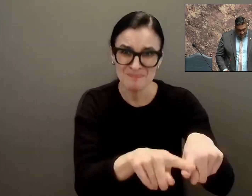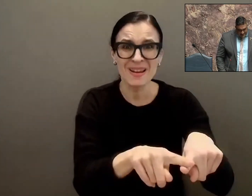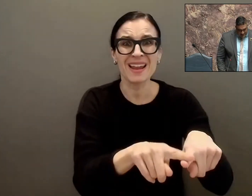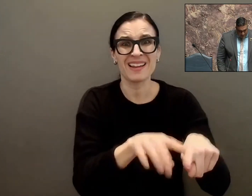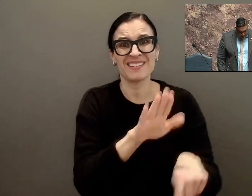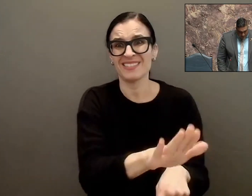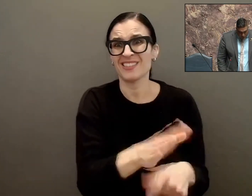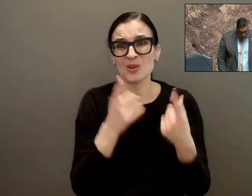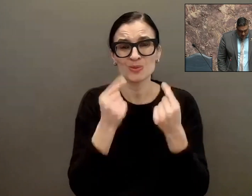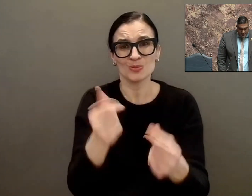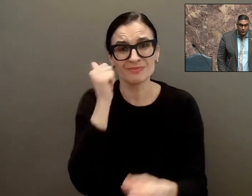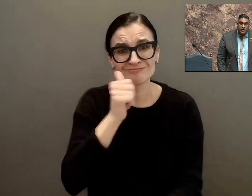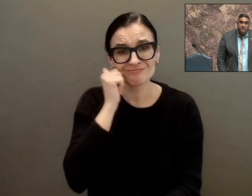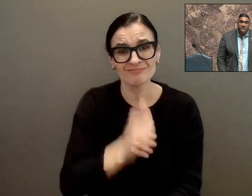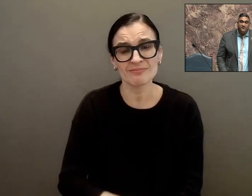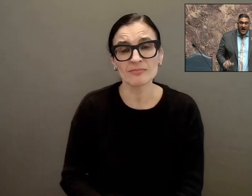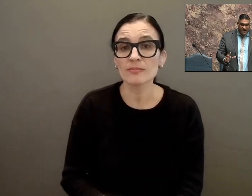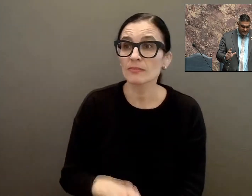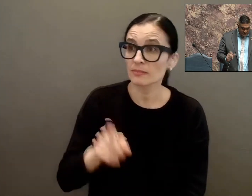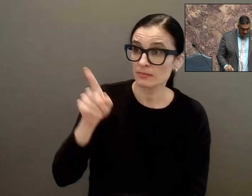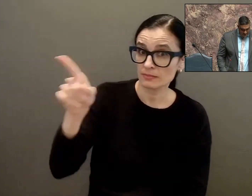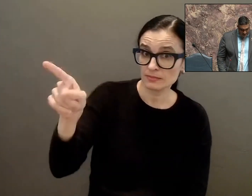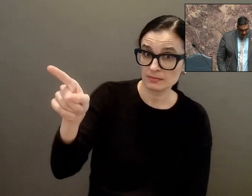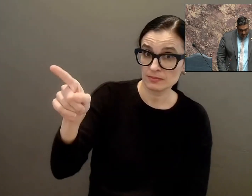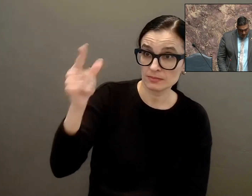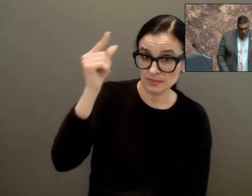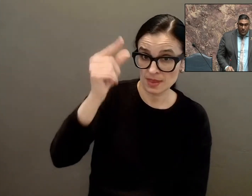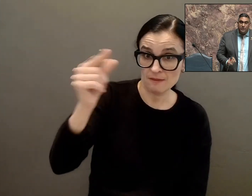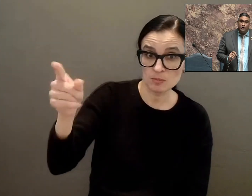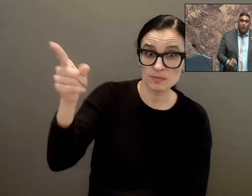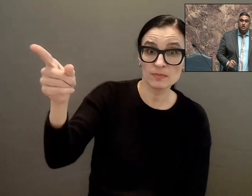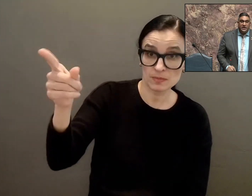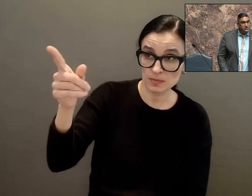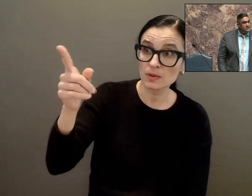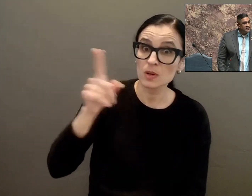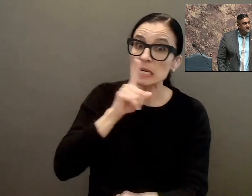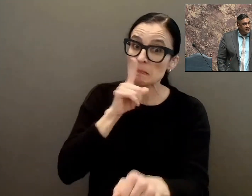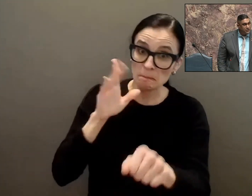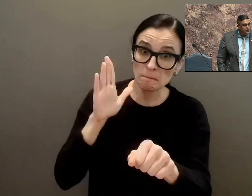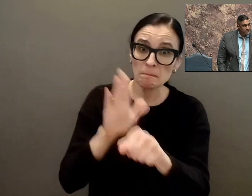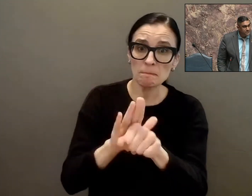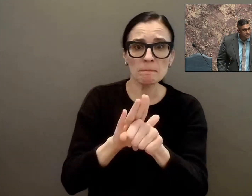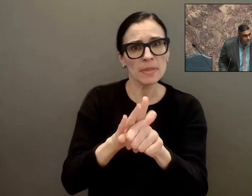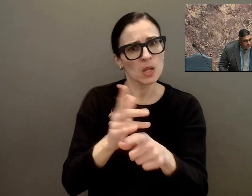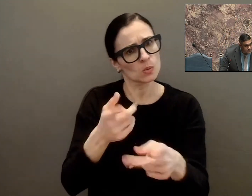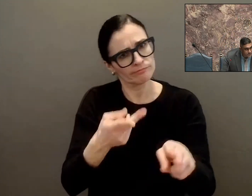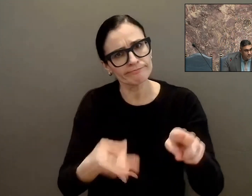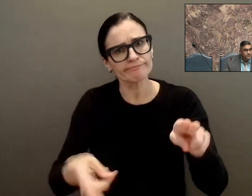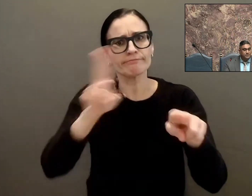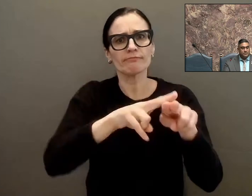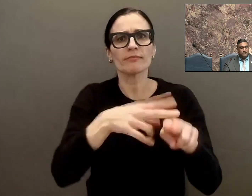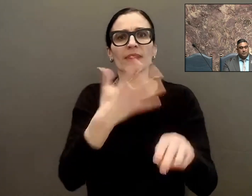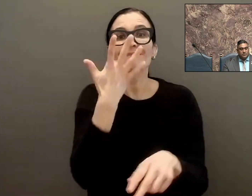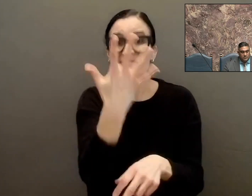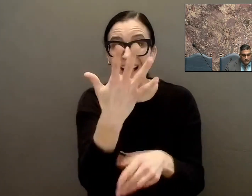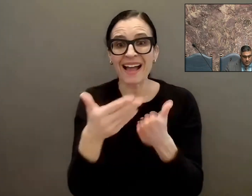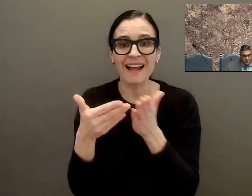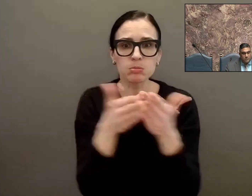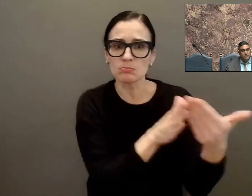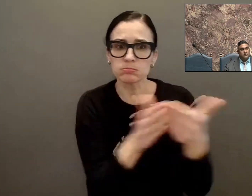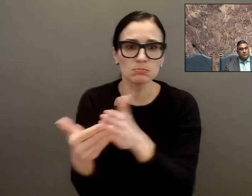very least commit to pushing this route up to 5 sailings a day while the negotiations continue?